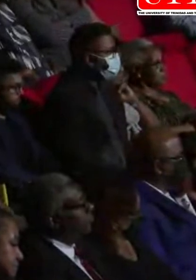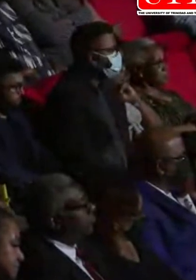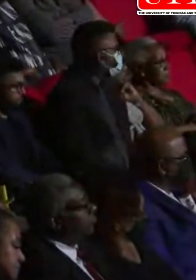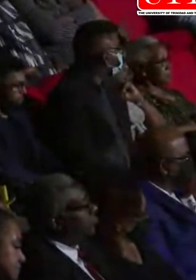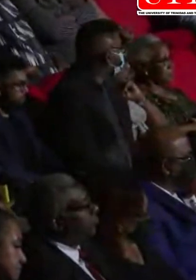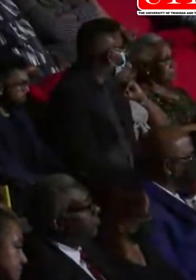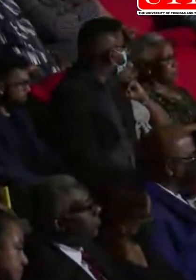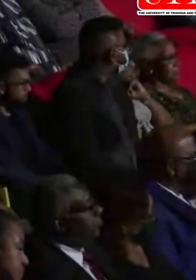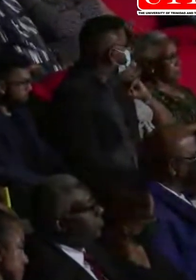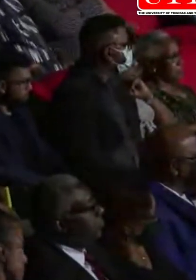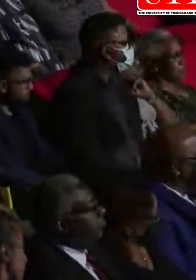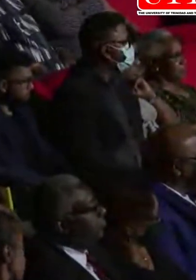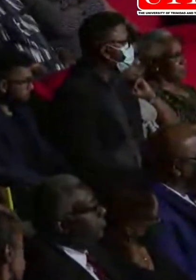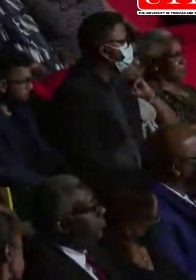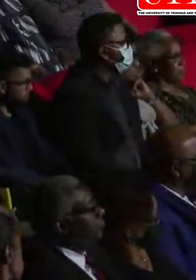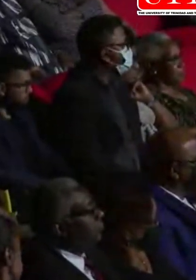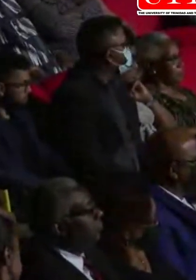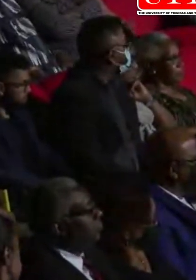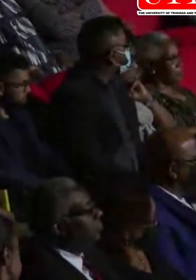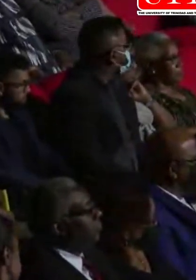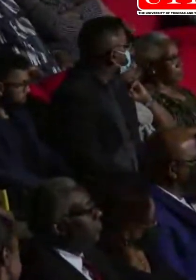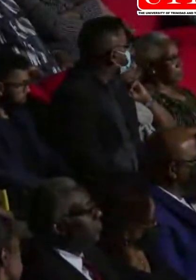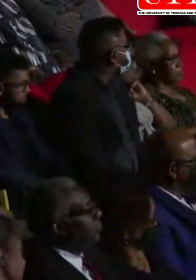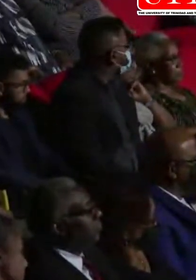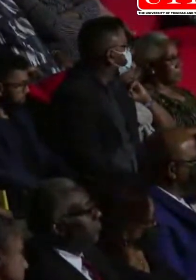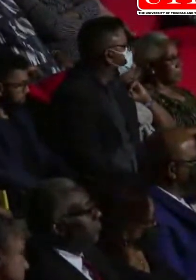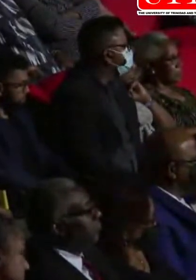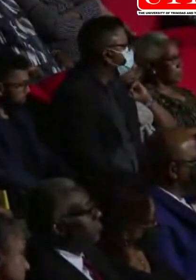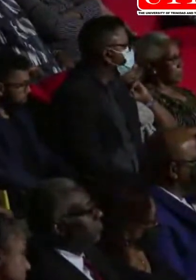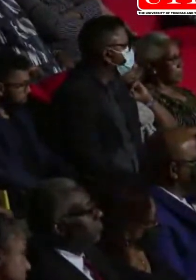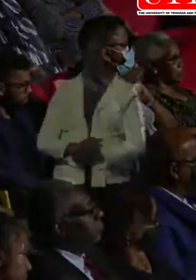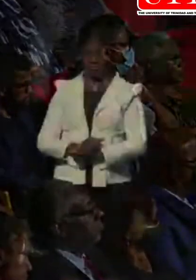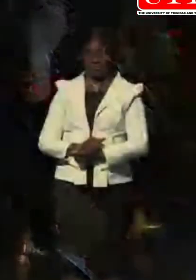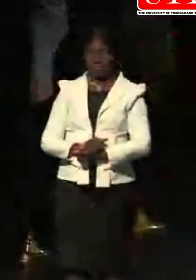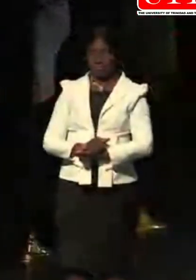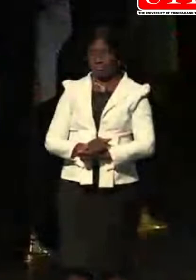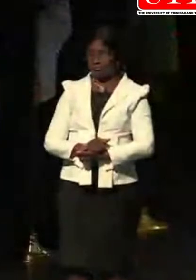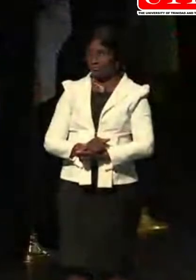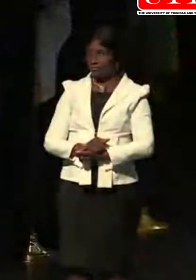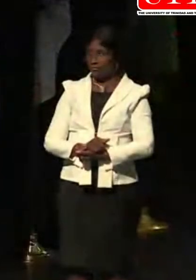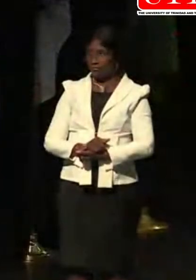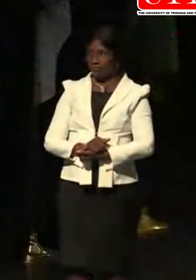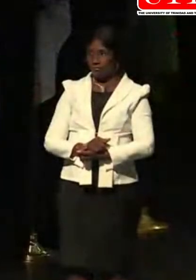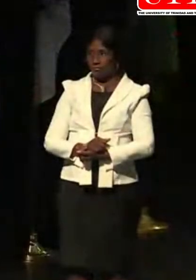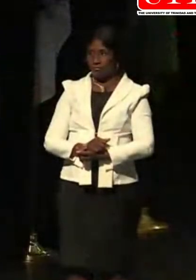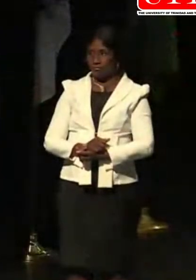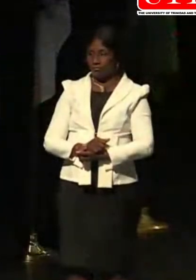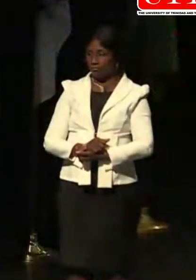Good